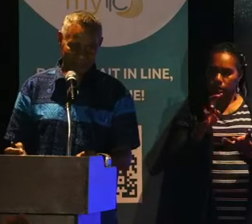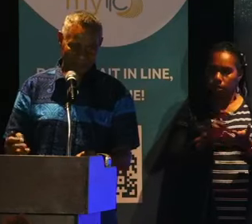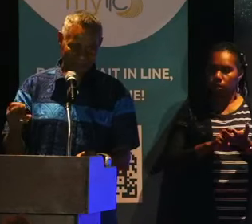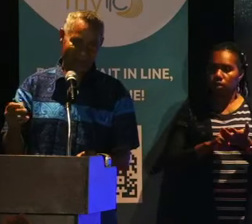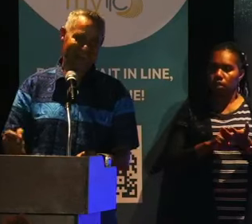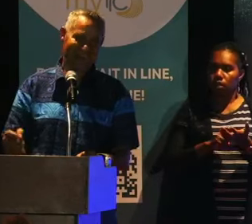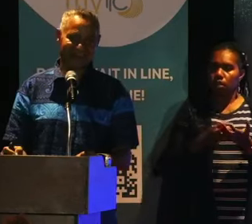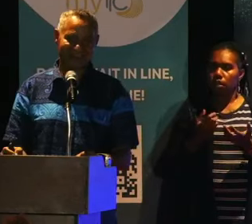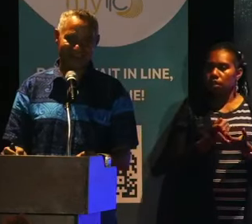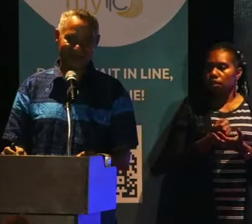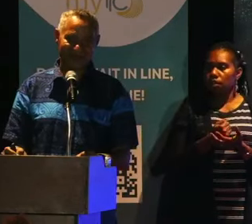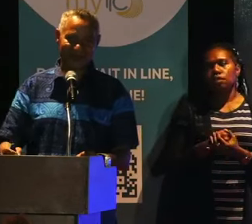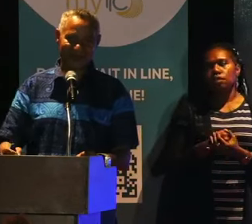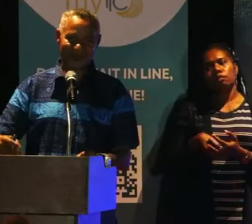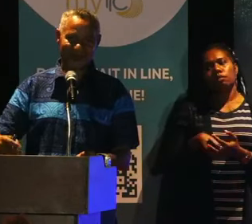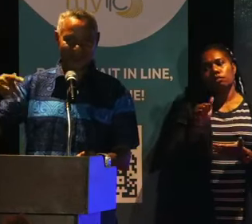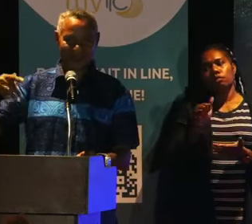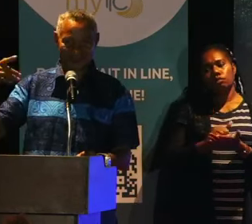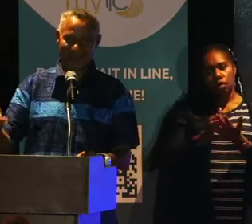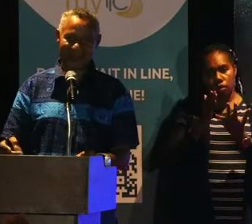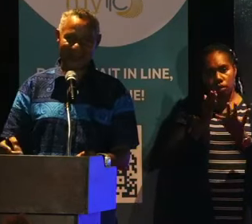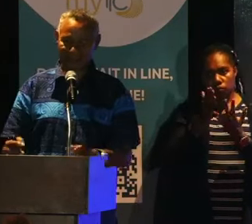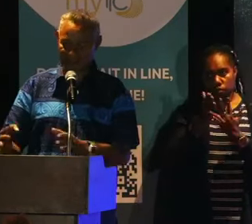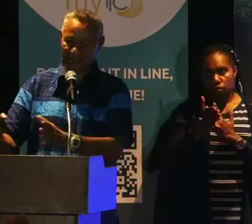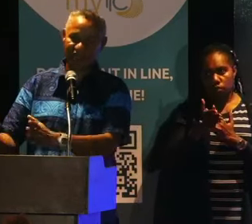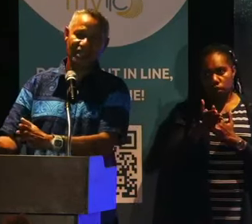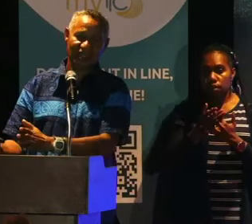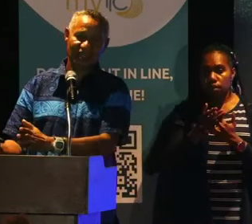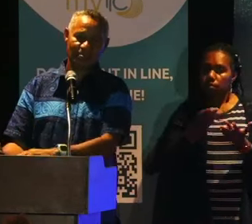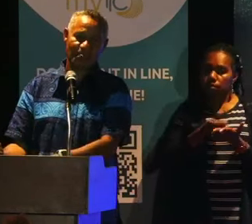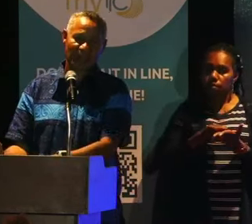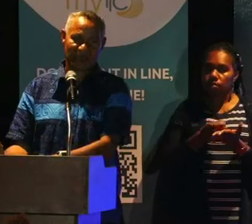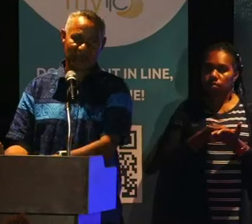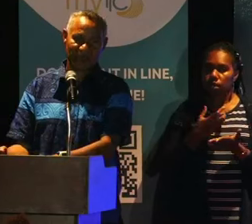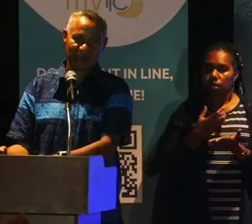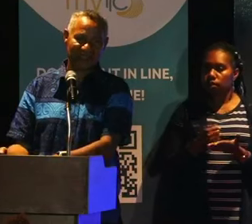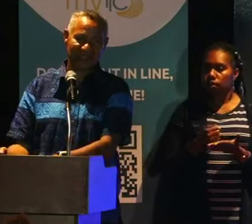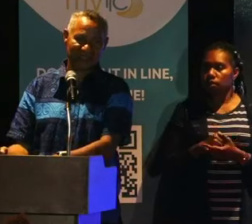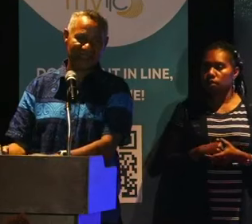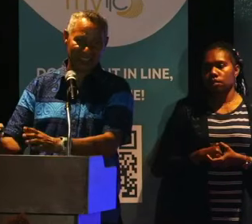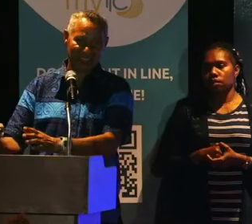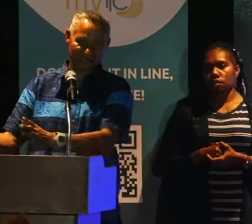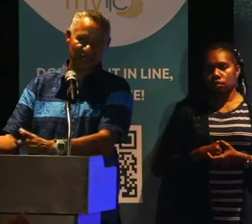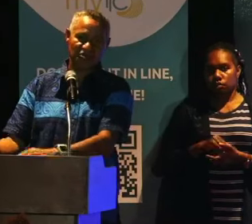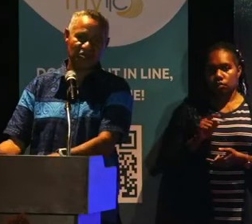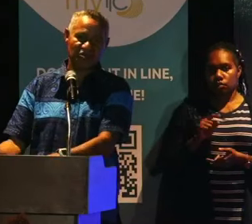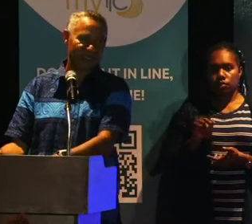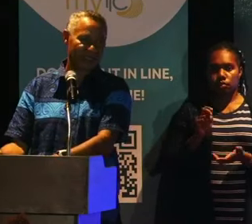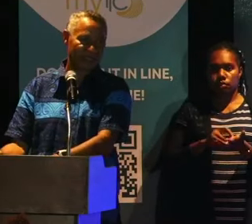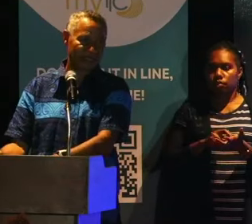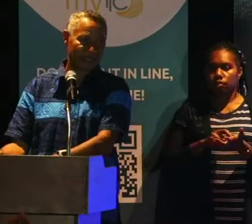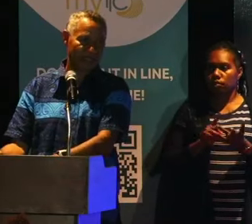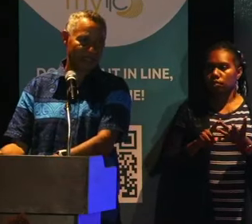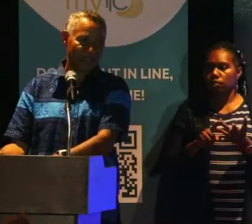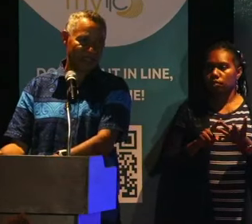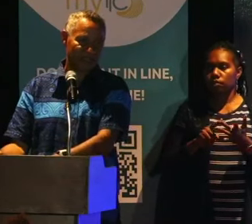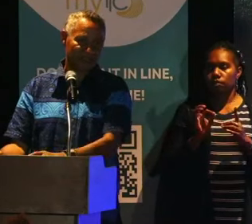to access those funds because you are registered your business activities in your